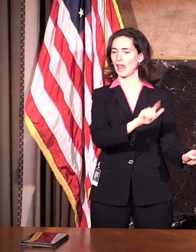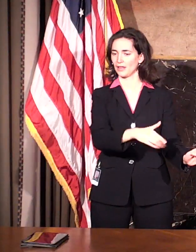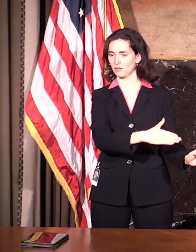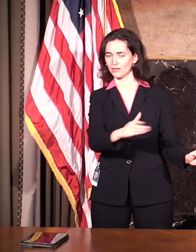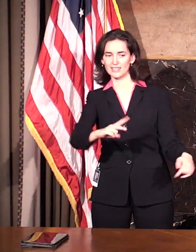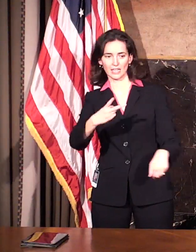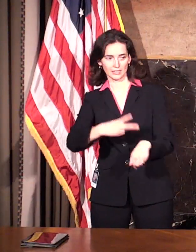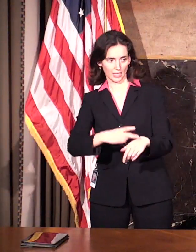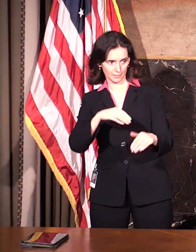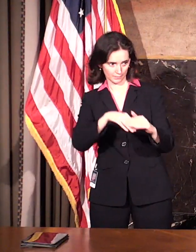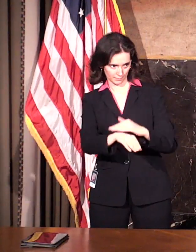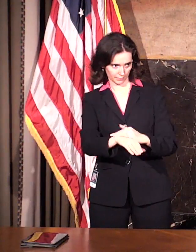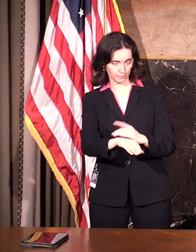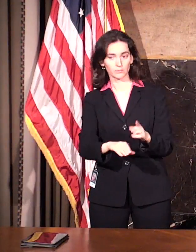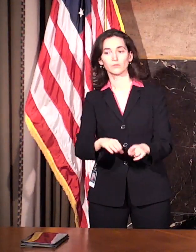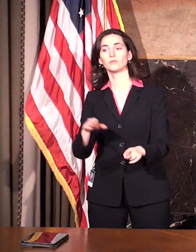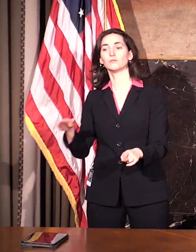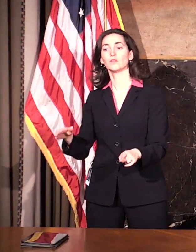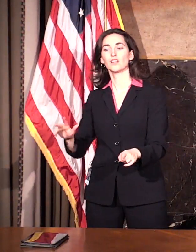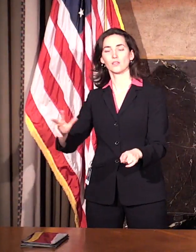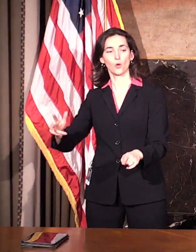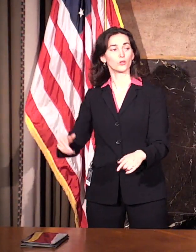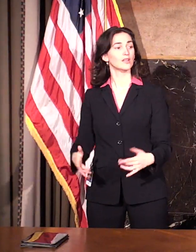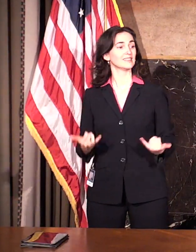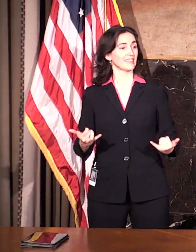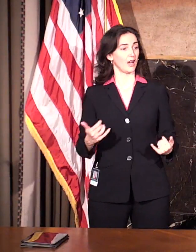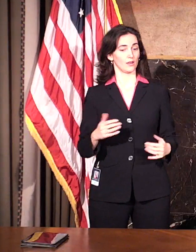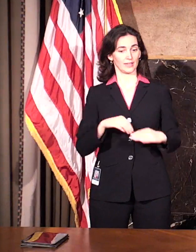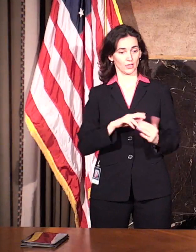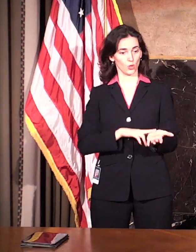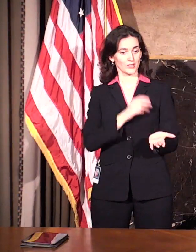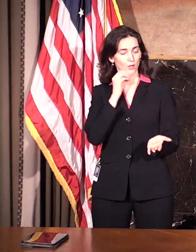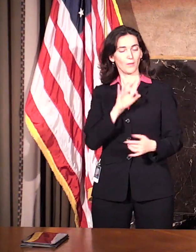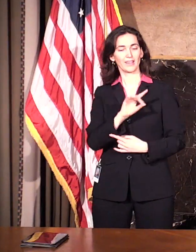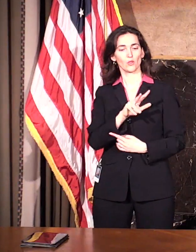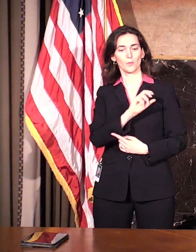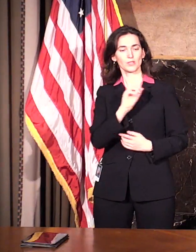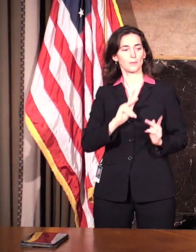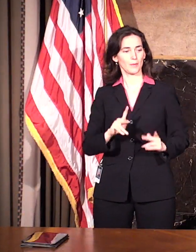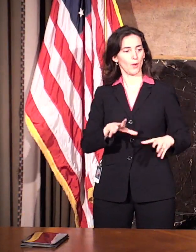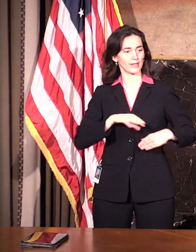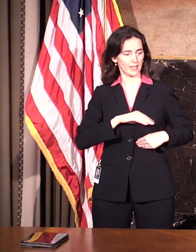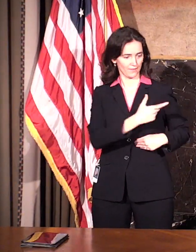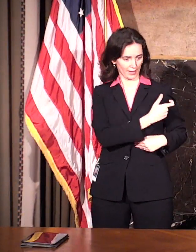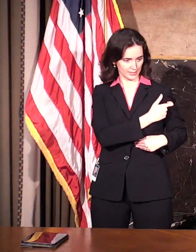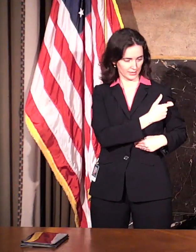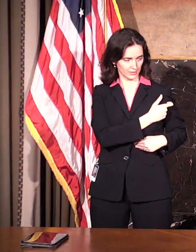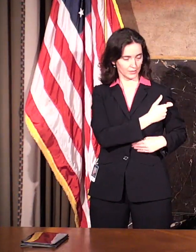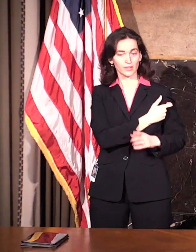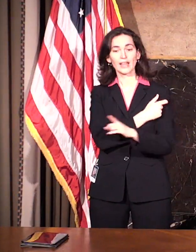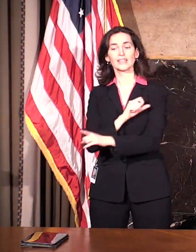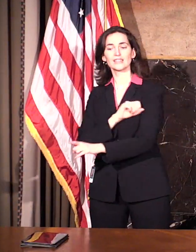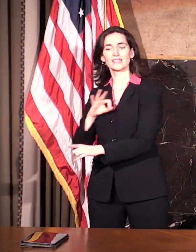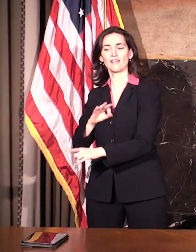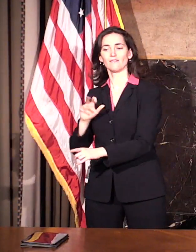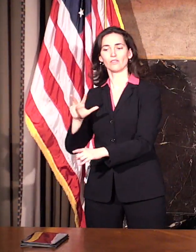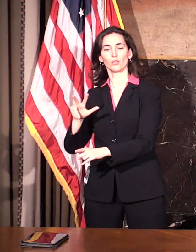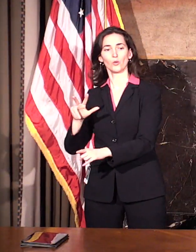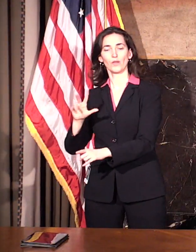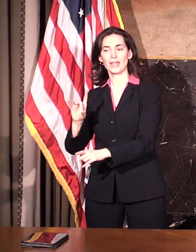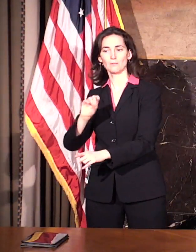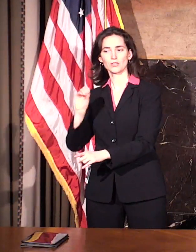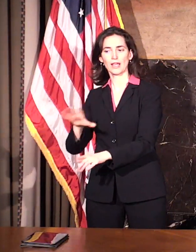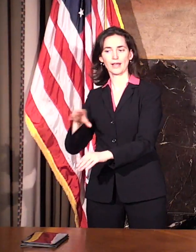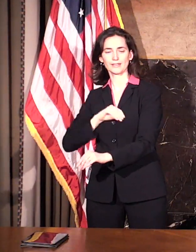in the nursing homes, 83% of residents have taken the vaccine, and 38% of staff have.